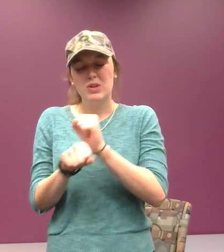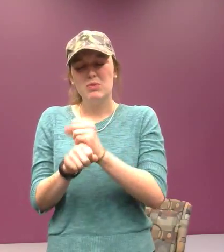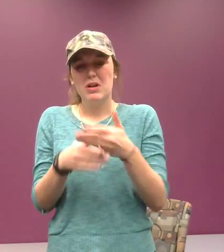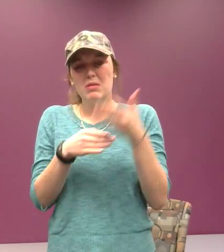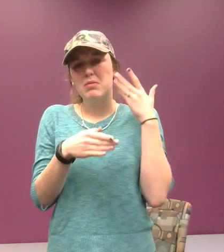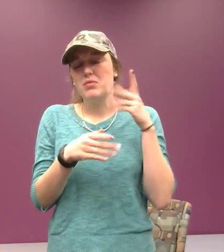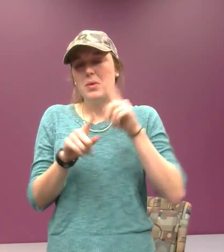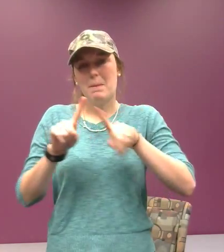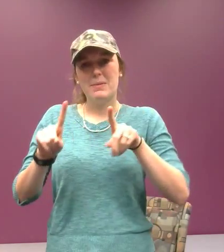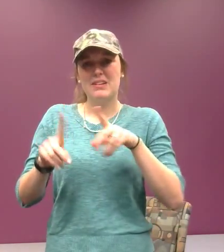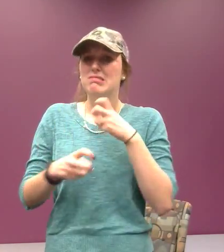little bit different.